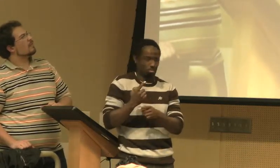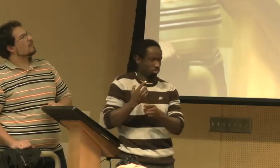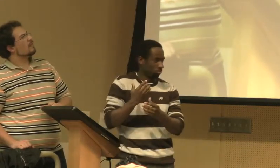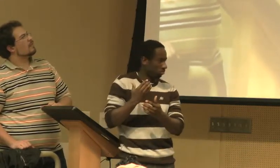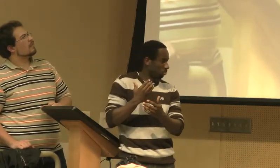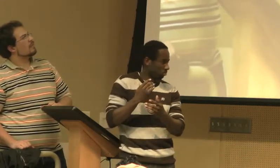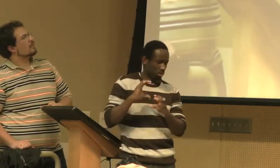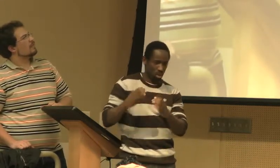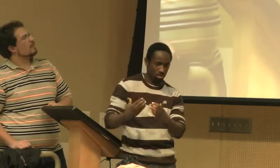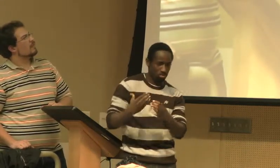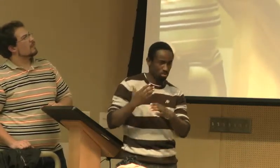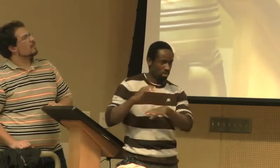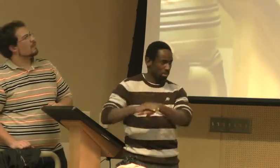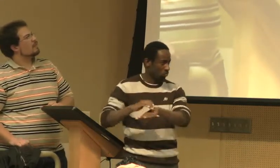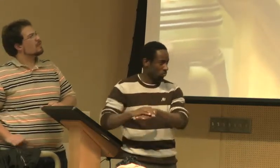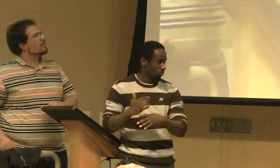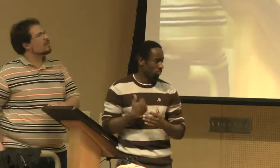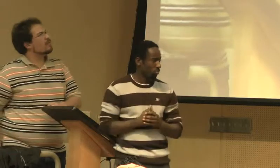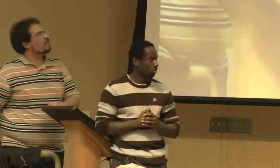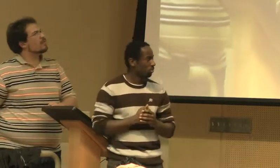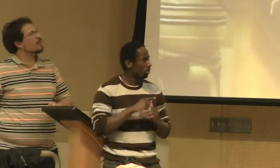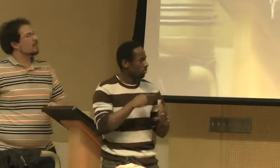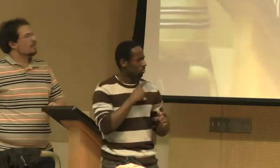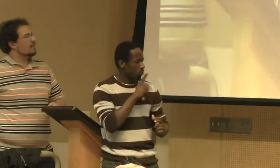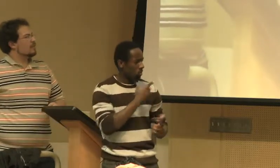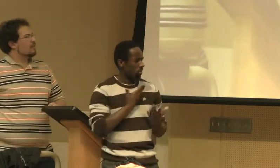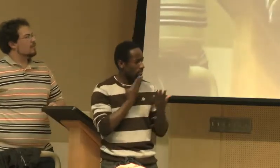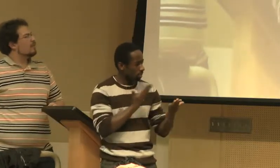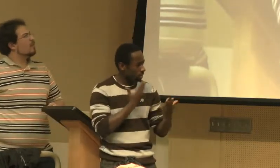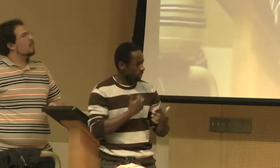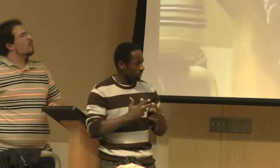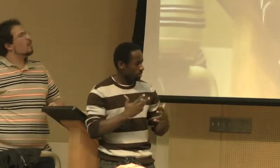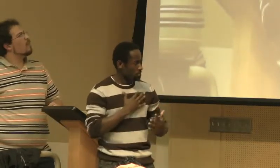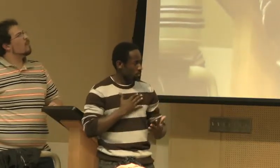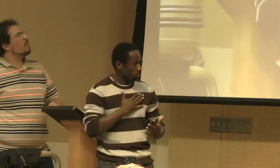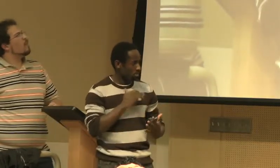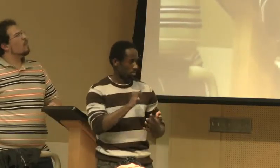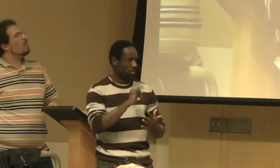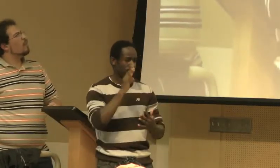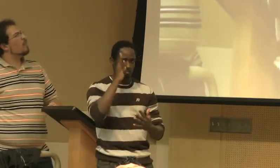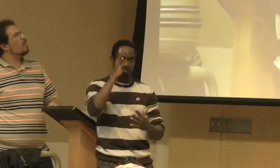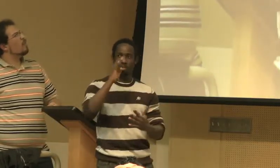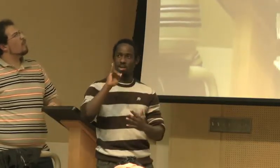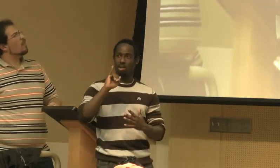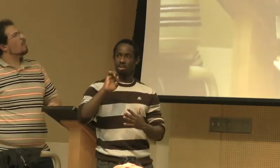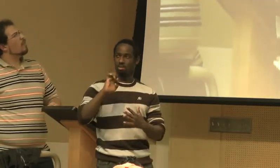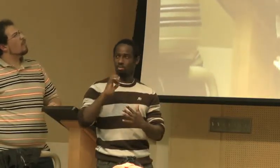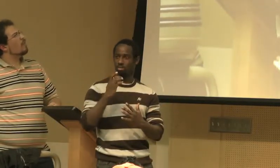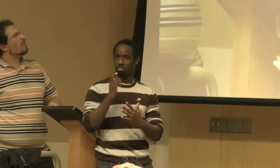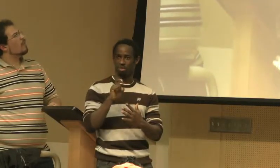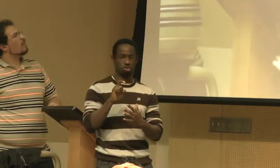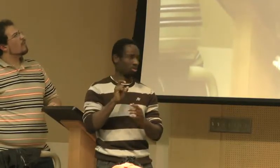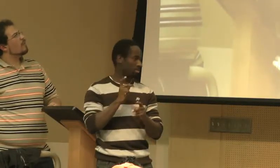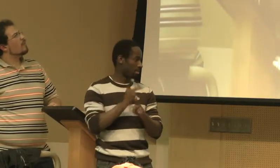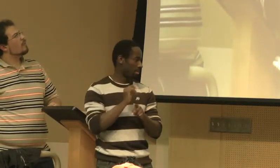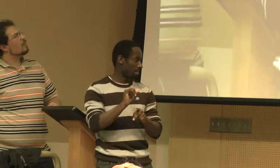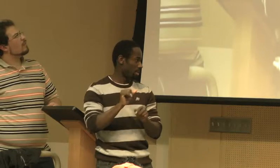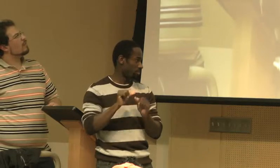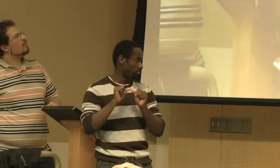And it seems like I was placed in the right class for English, and I just really want to thank you very much. I actually think